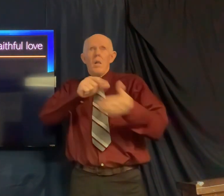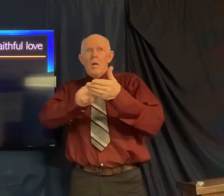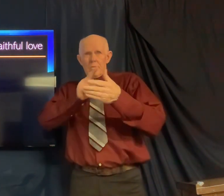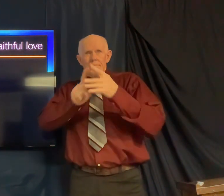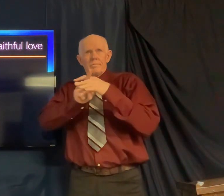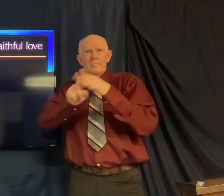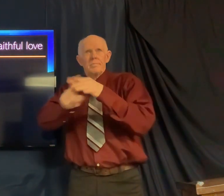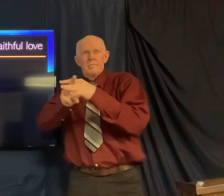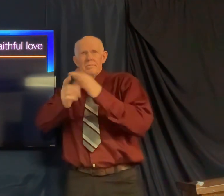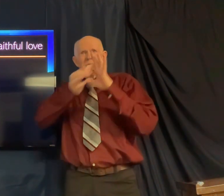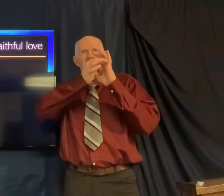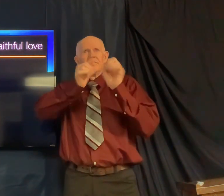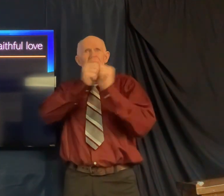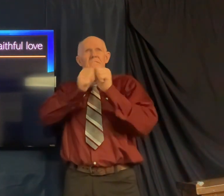through these verses.